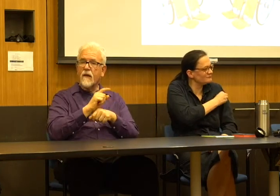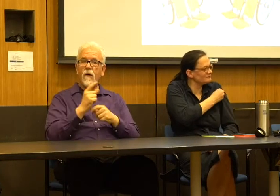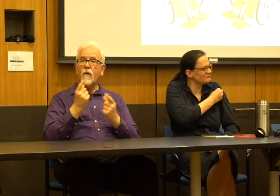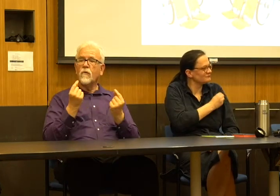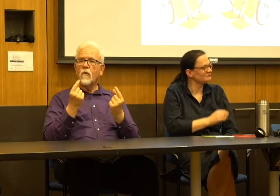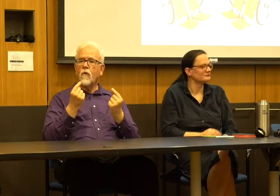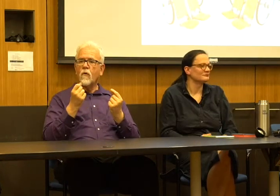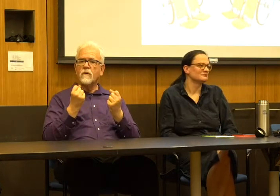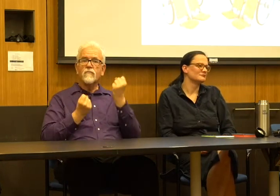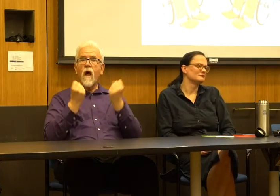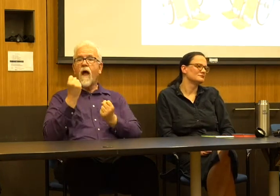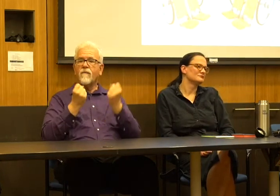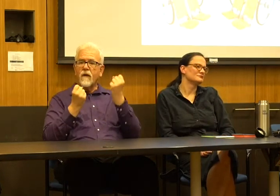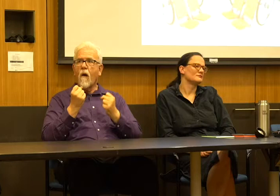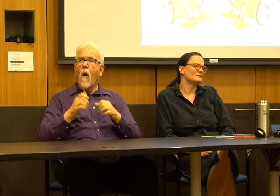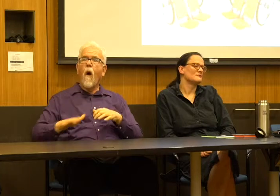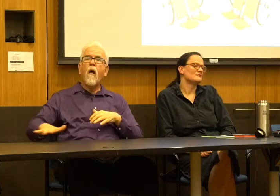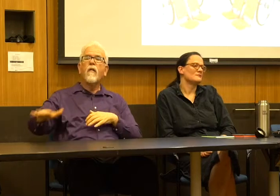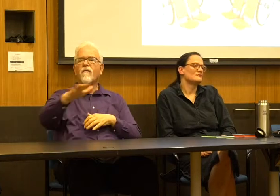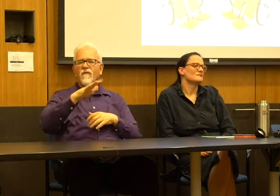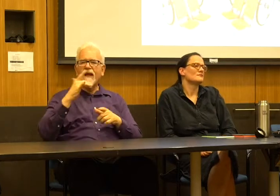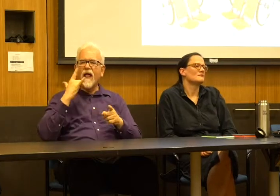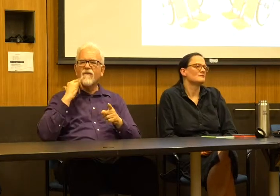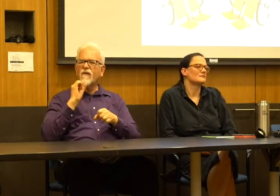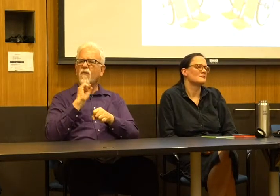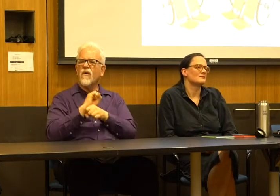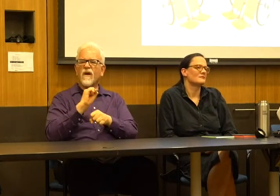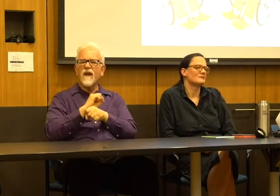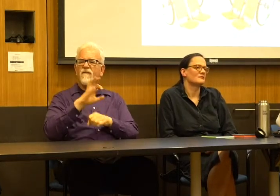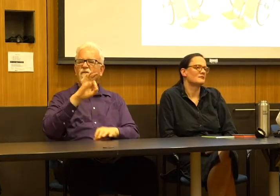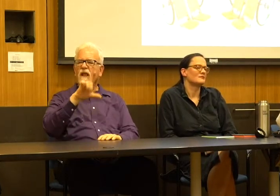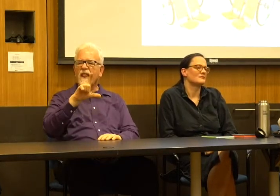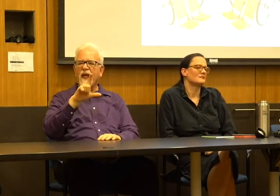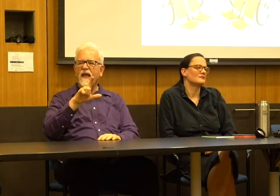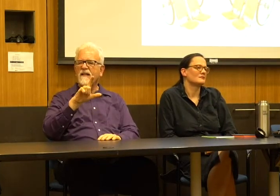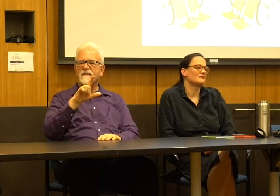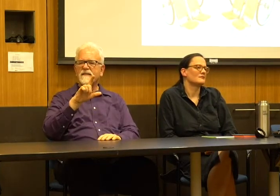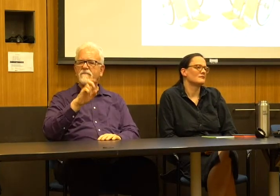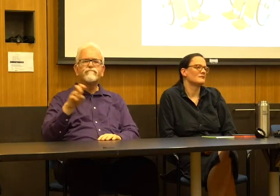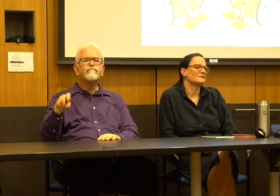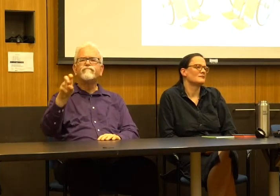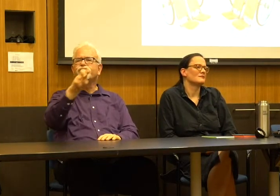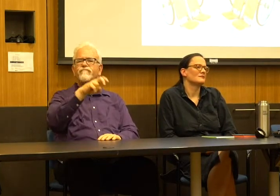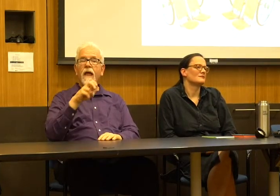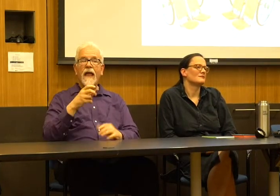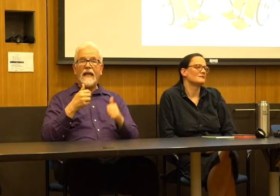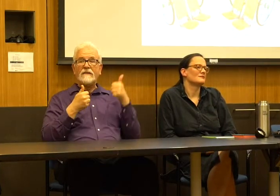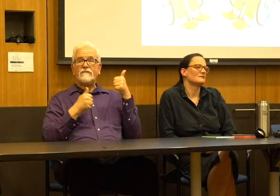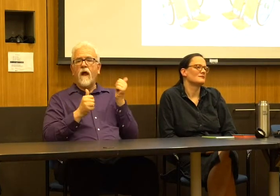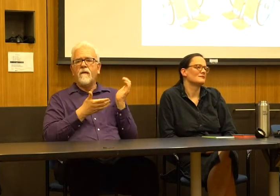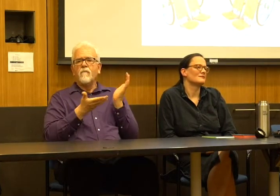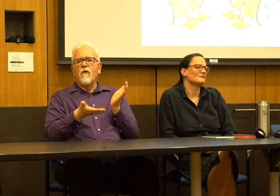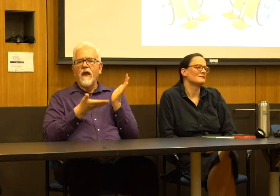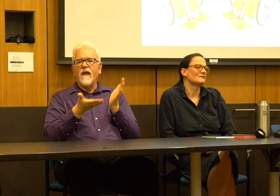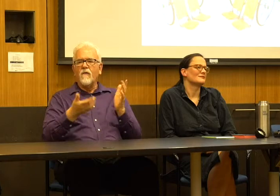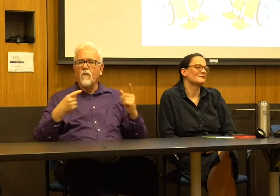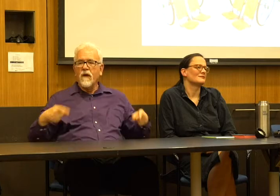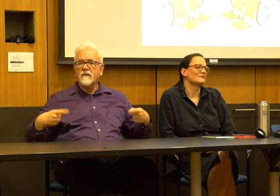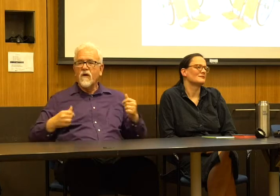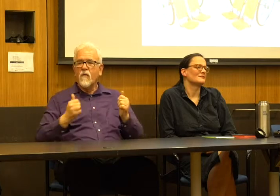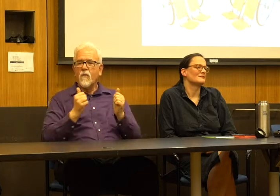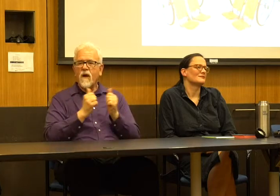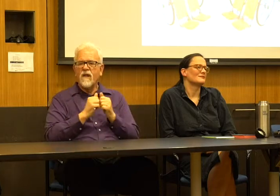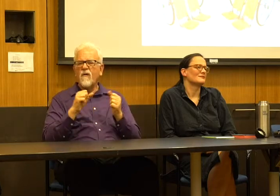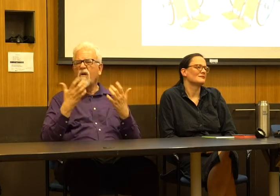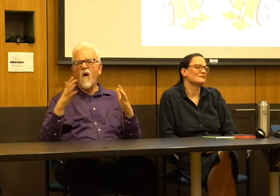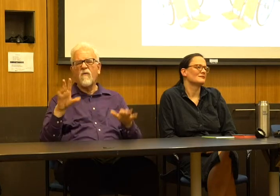all over the state, working basically freelance. And he would try to take this wheelchair with him. And I think you can